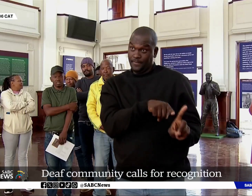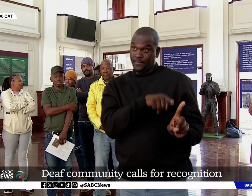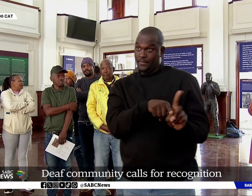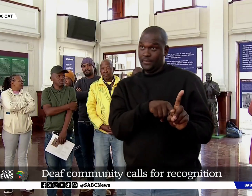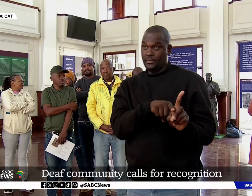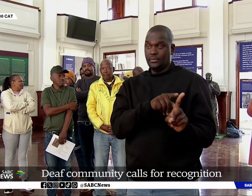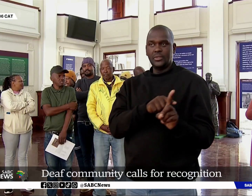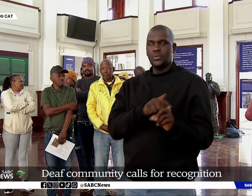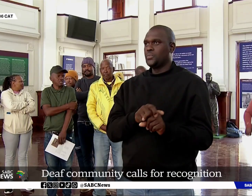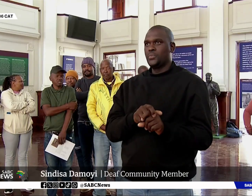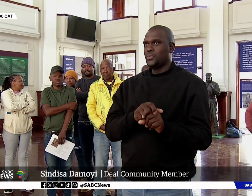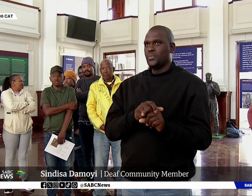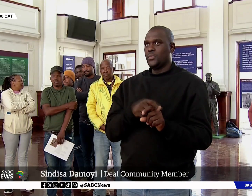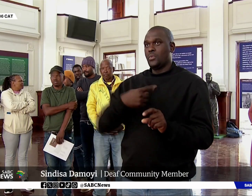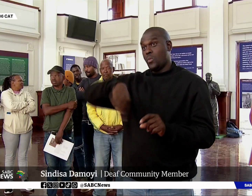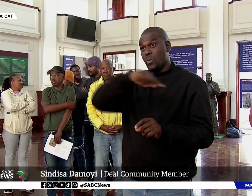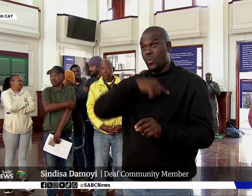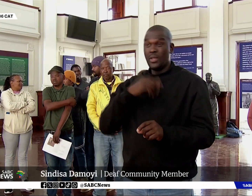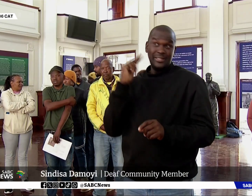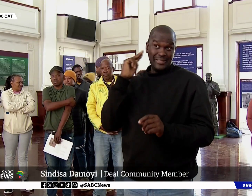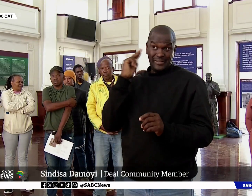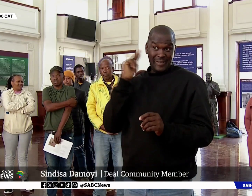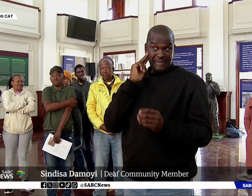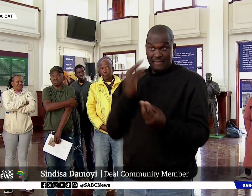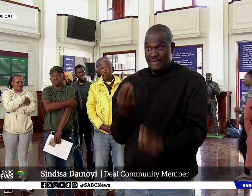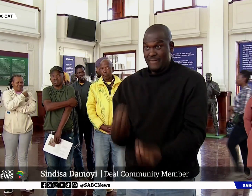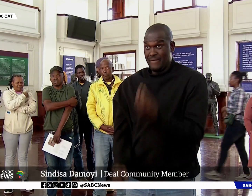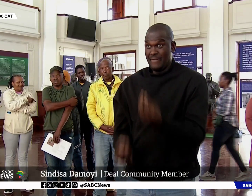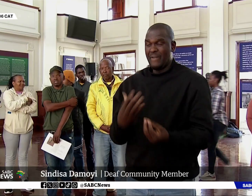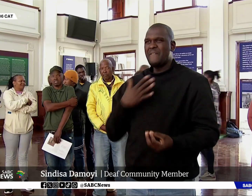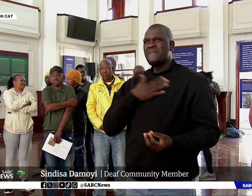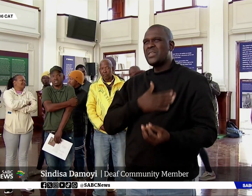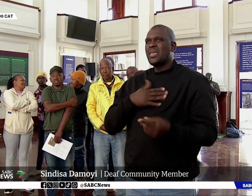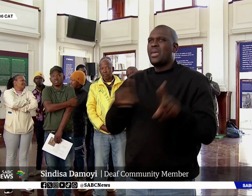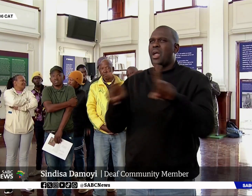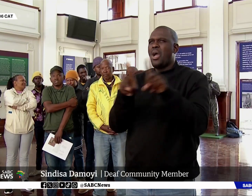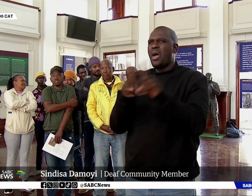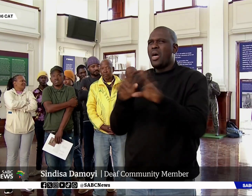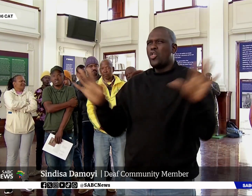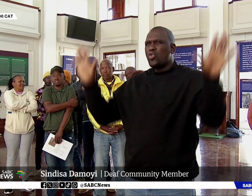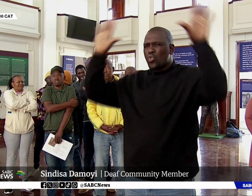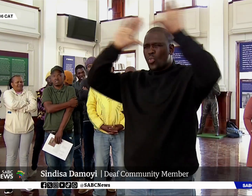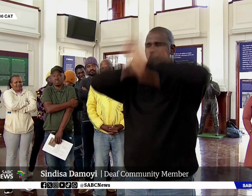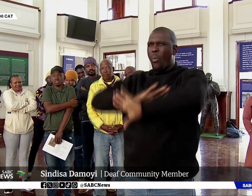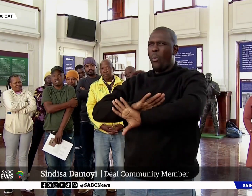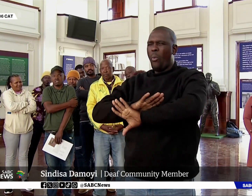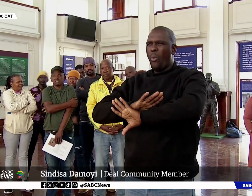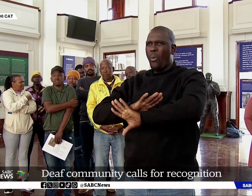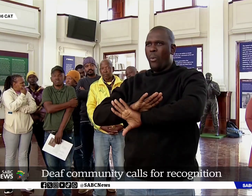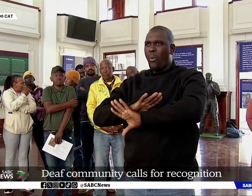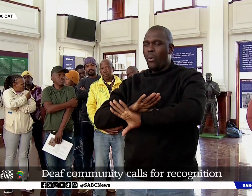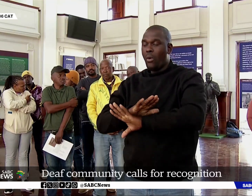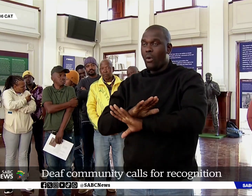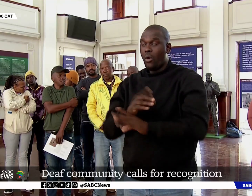The education system for the deaf, we as deaf people, we are living in the